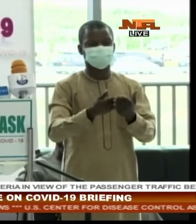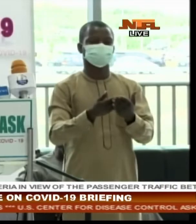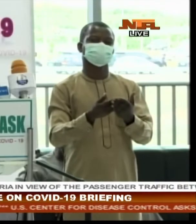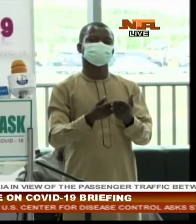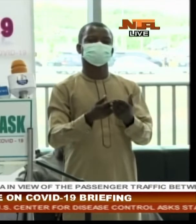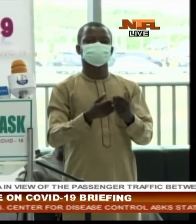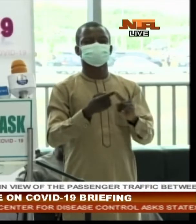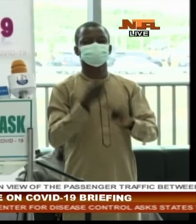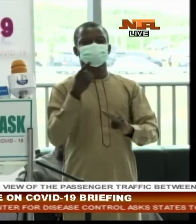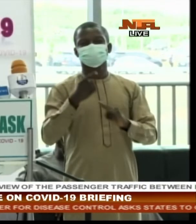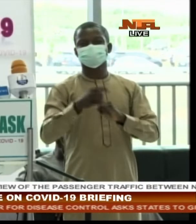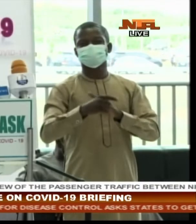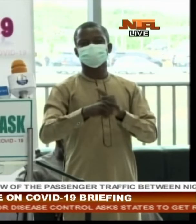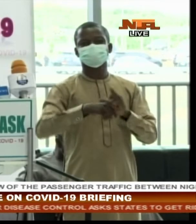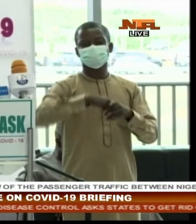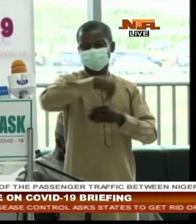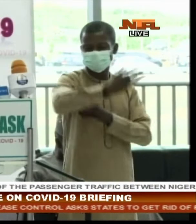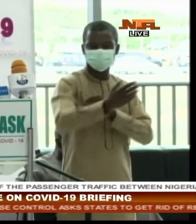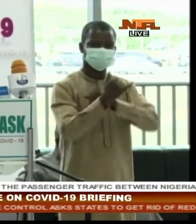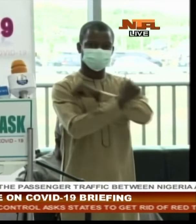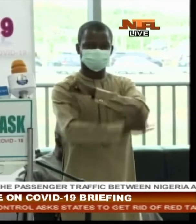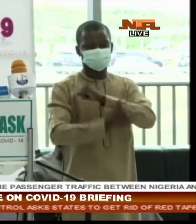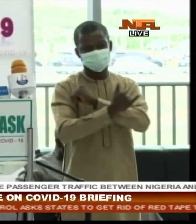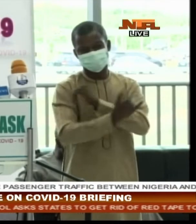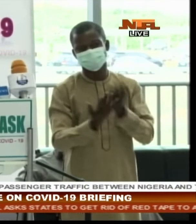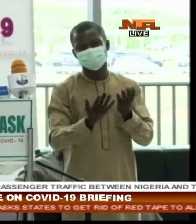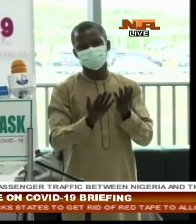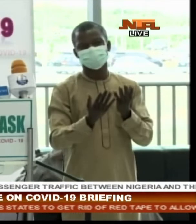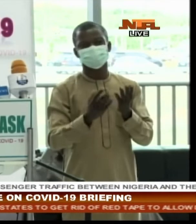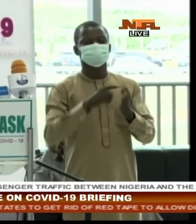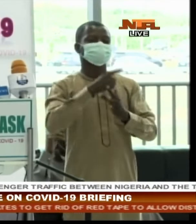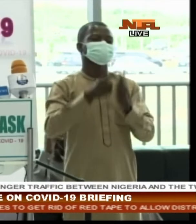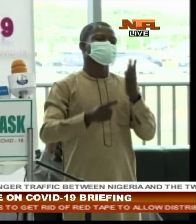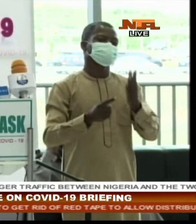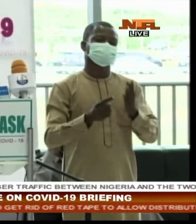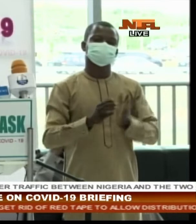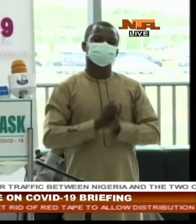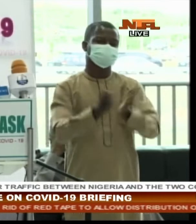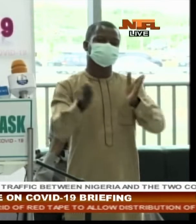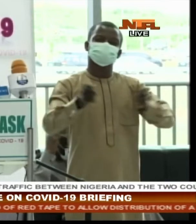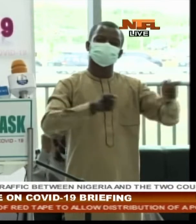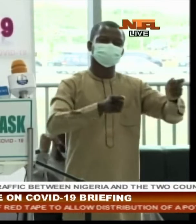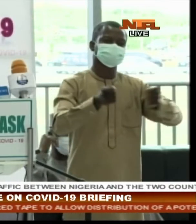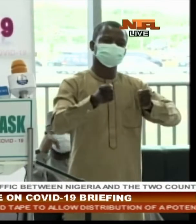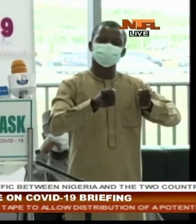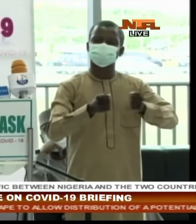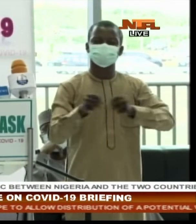In terms of other aspects of general movement, no formal restriction